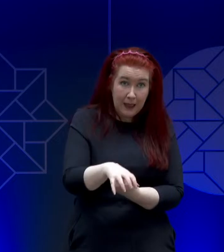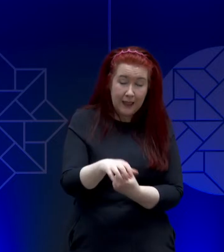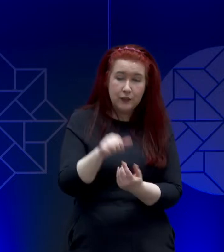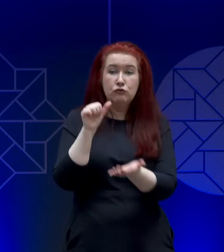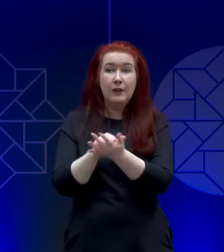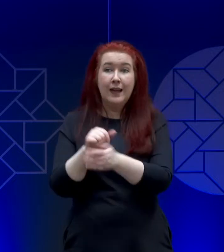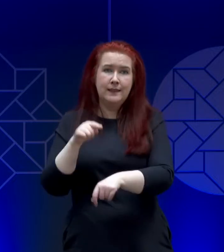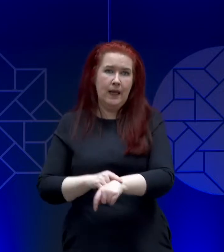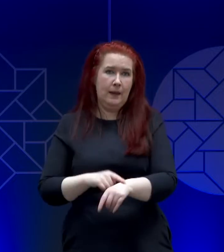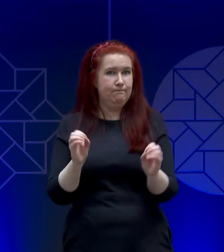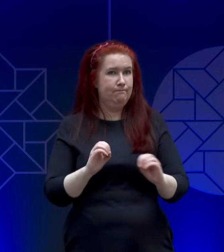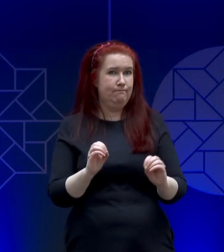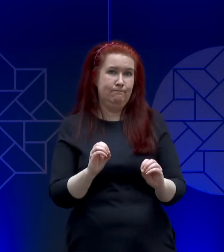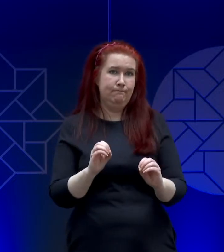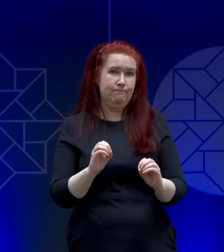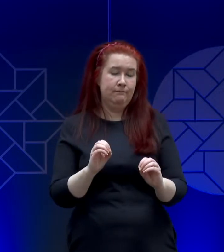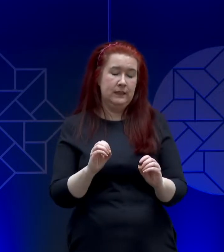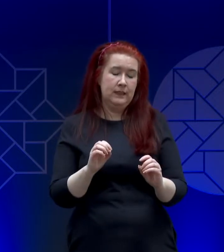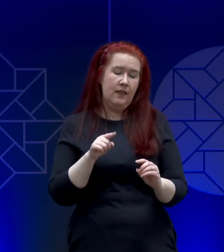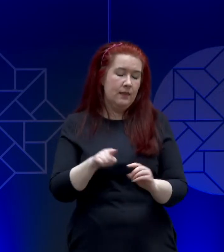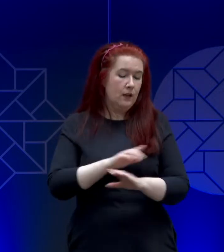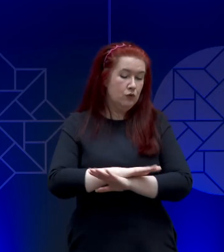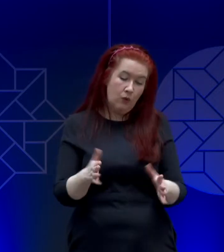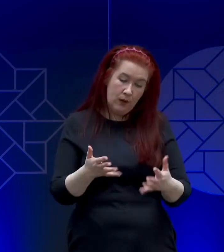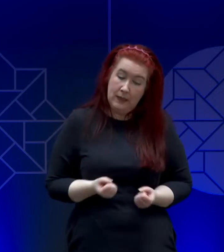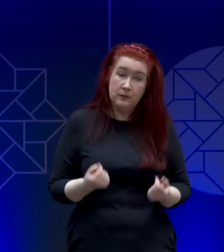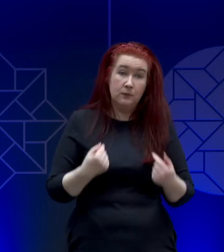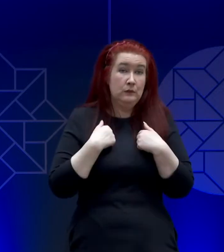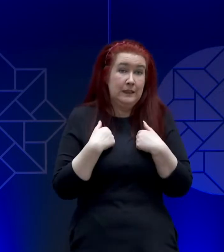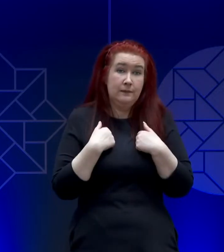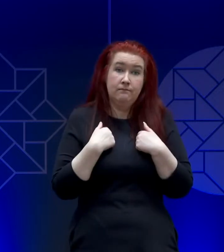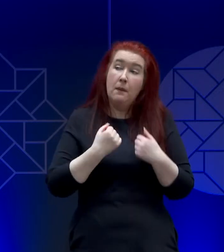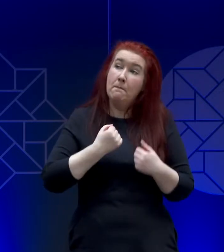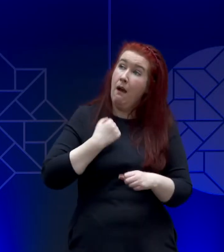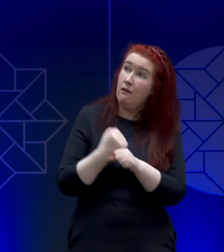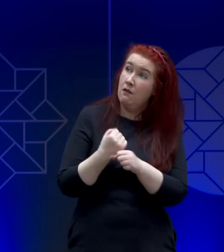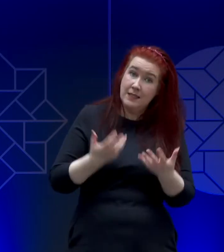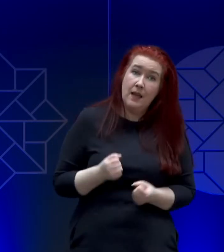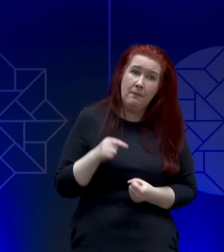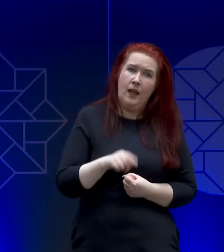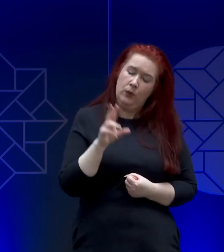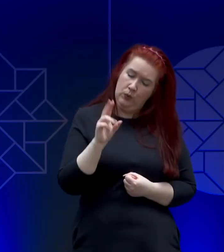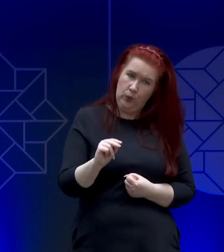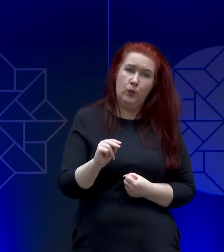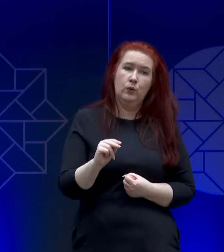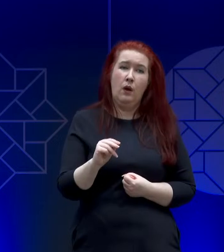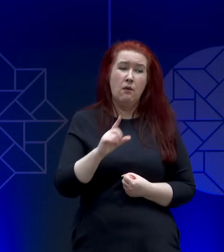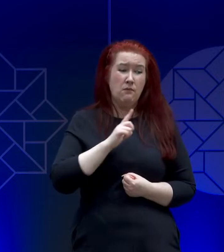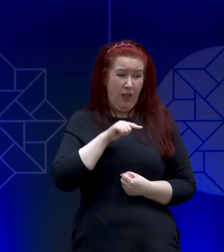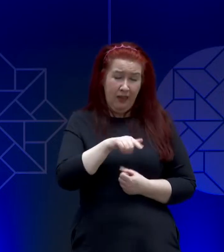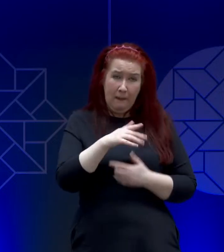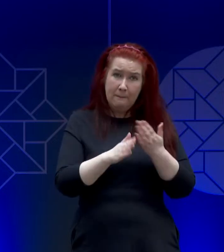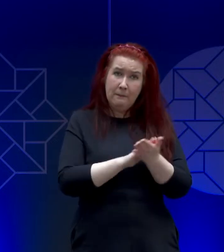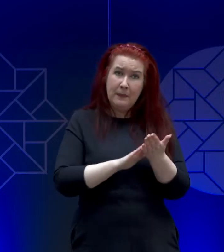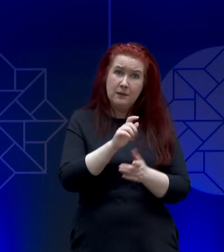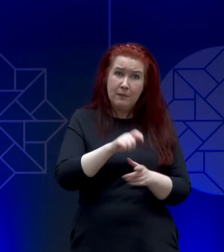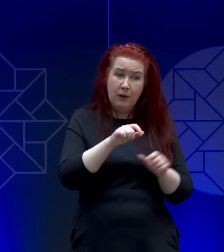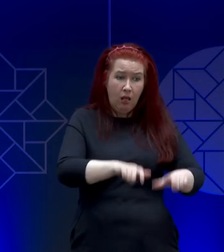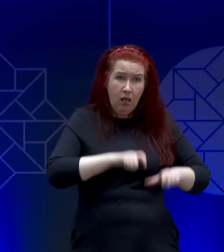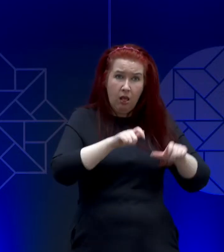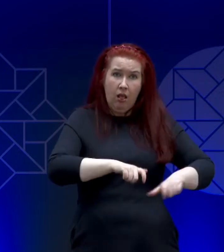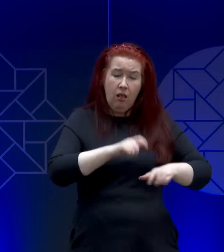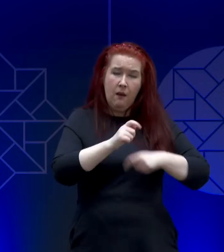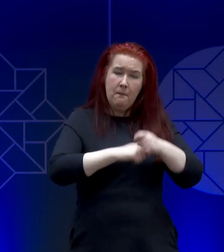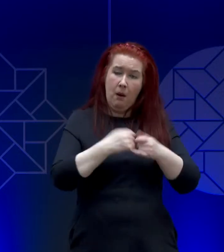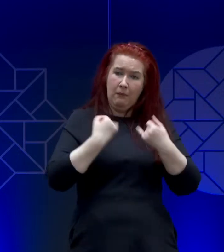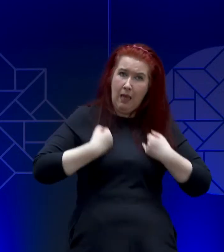time. That's not acceptable to me, it's not acceptable to my government, because it can lead to people getting sicker as they wait, and it can